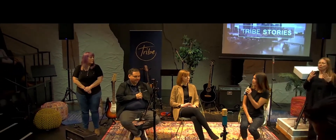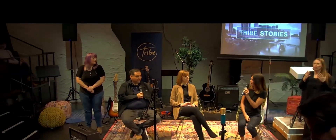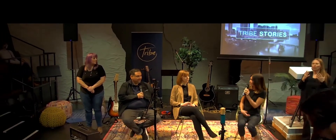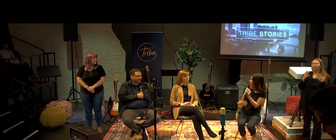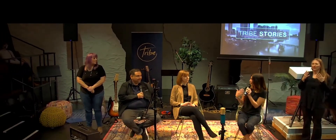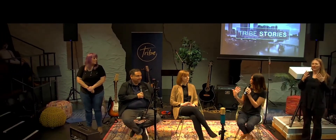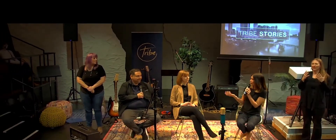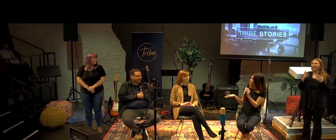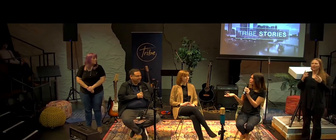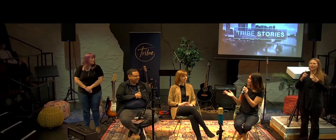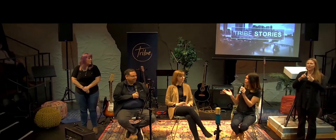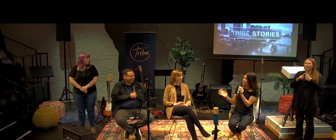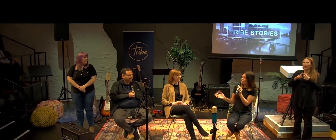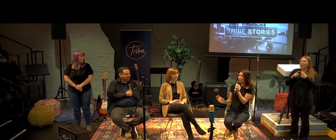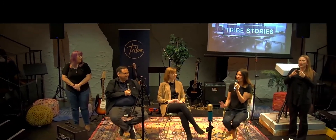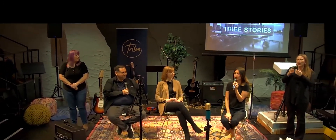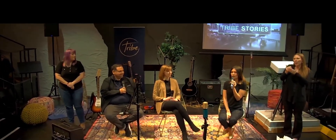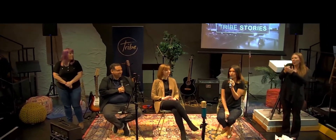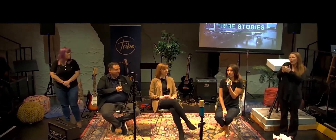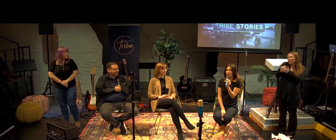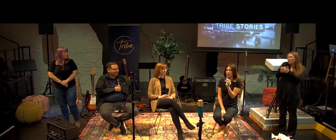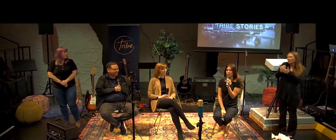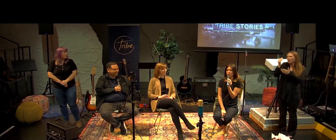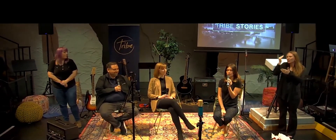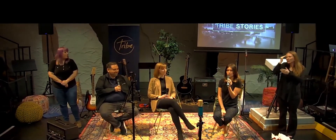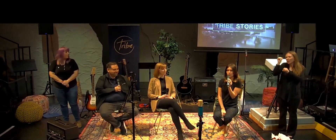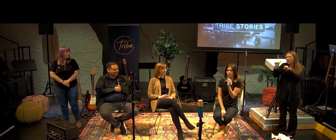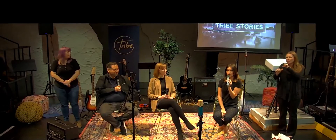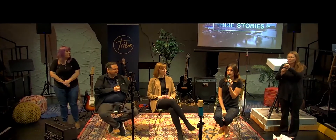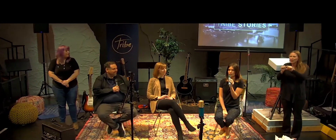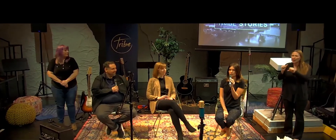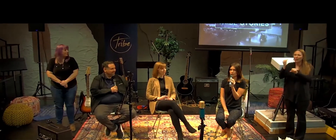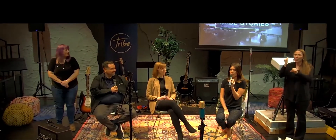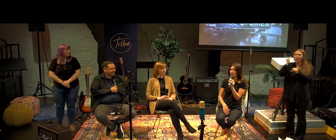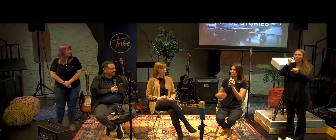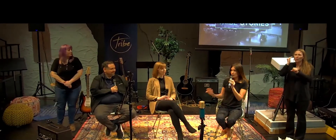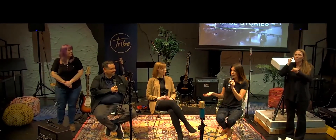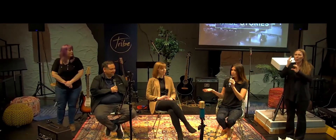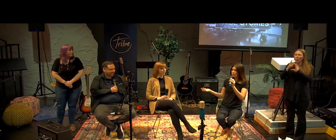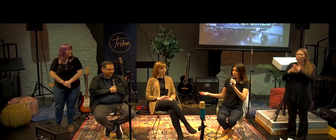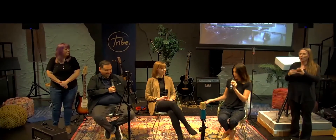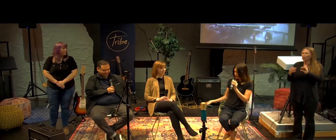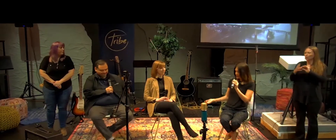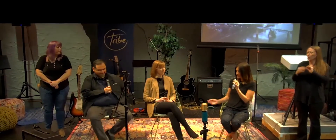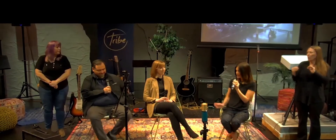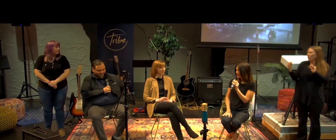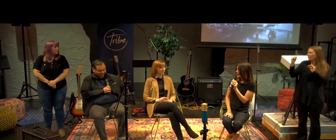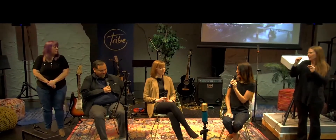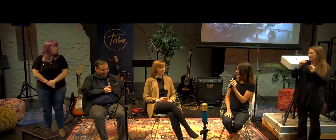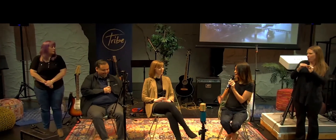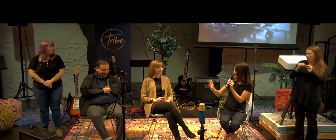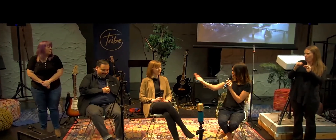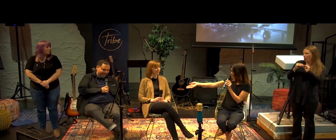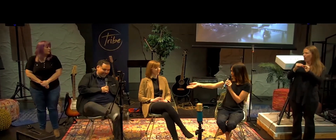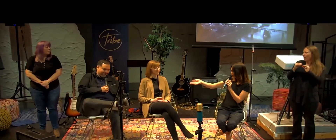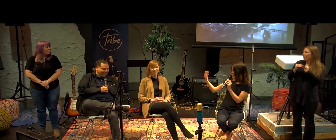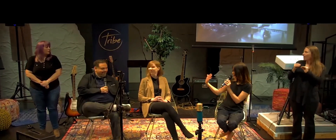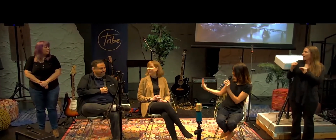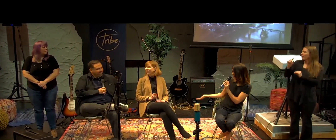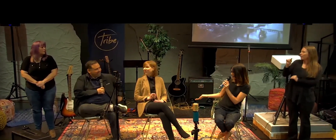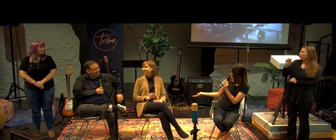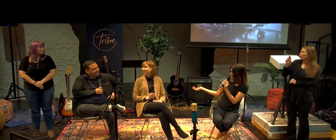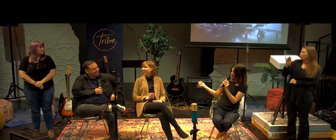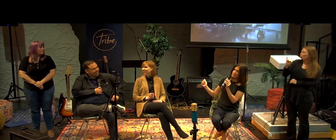just to get closer and know each other, know our stories more. So this is called Tribe Stories. And this is Moses